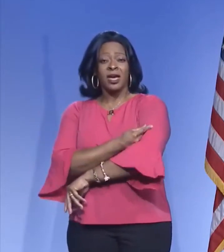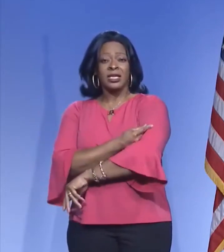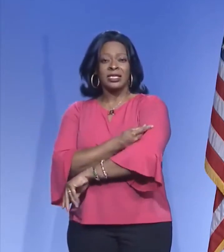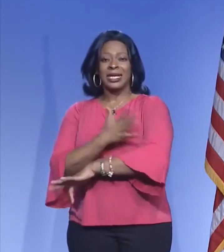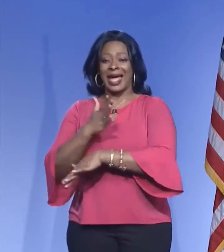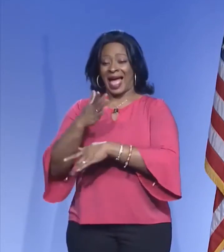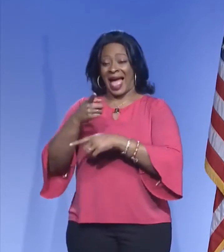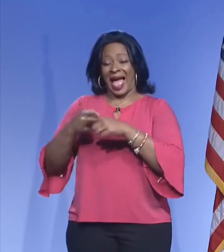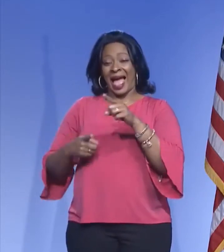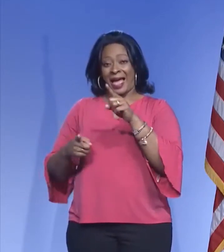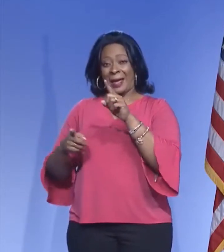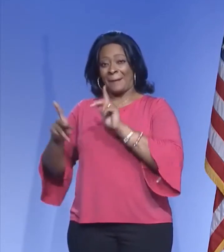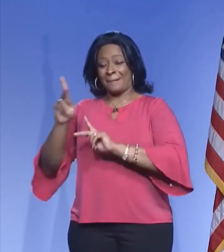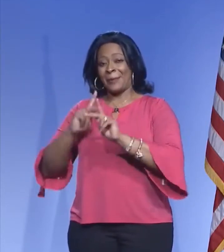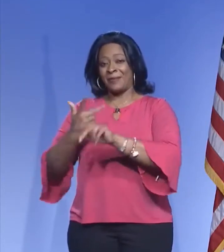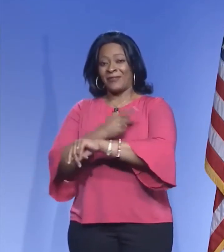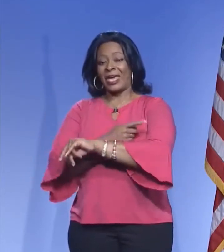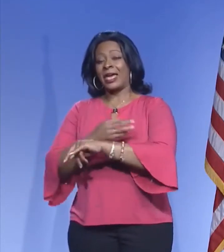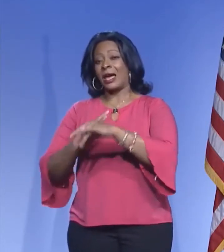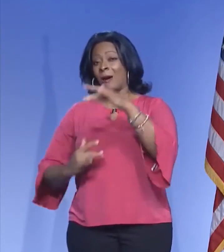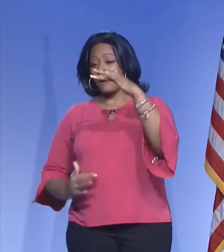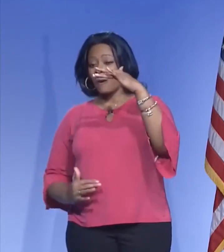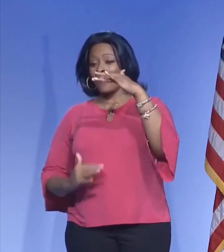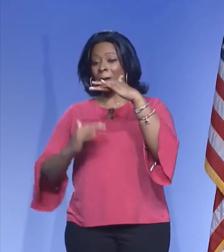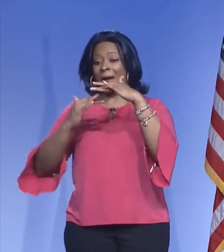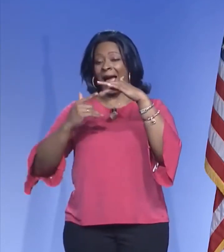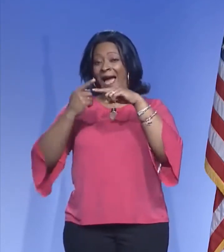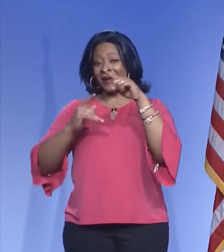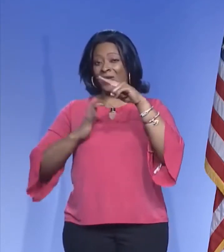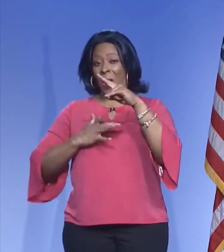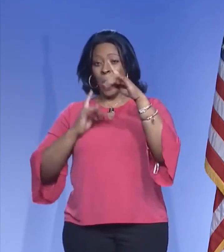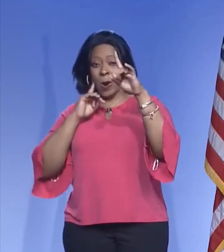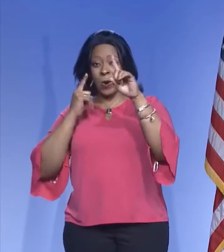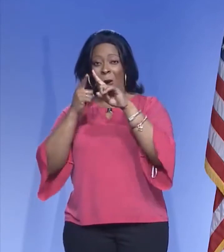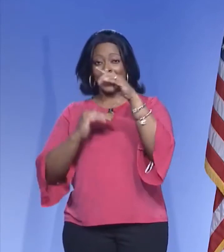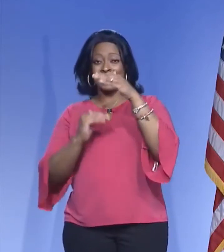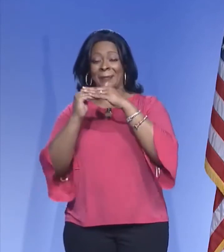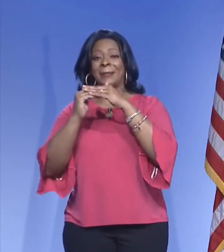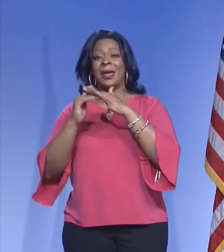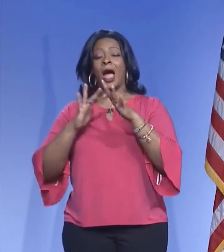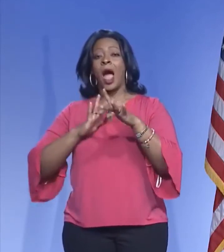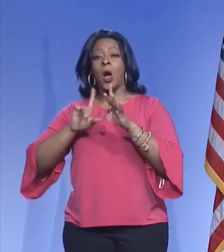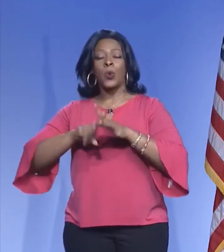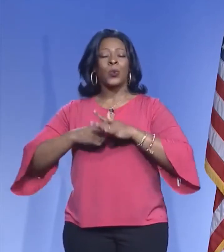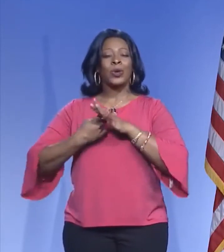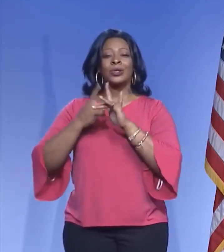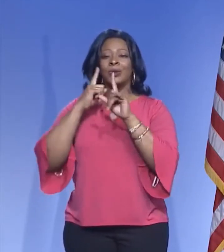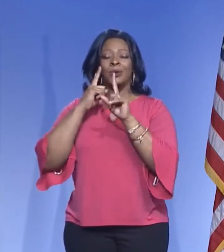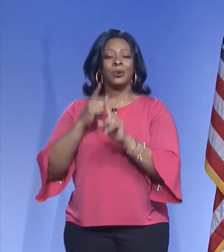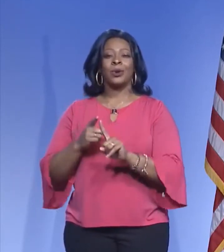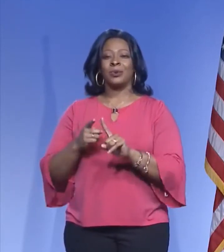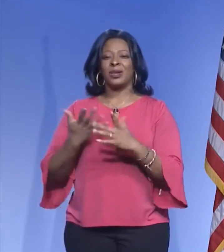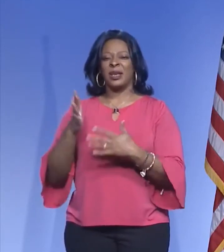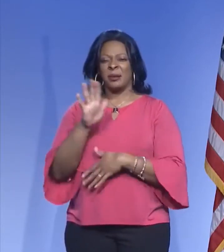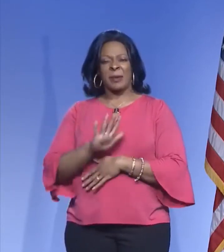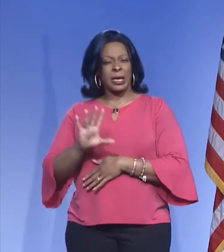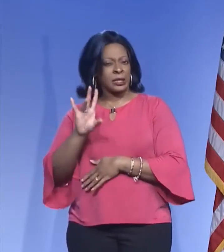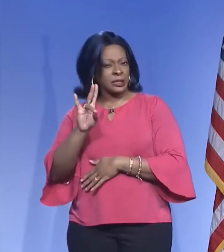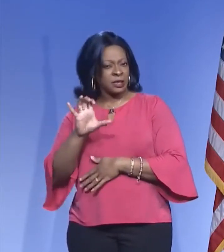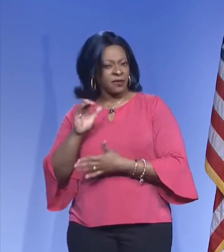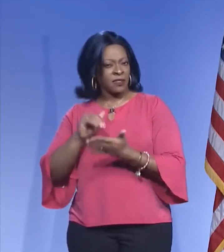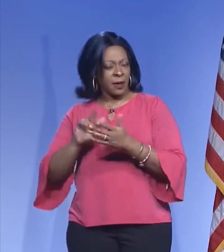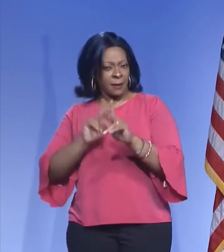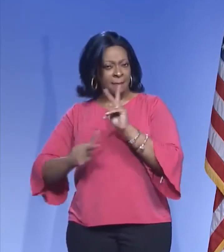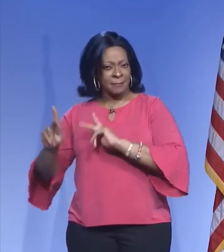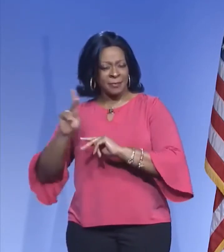partially vaccinated, halfway to our campaign goal. I know that that original goal is, what is it, about 700,000 people